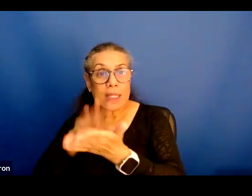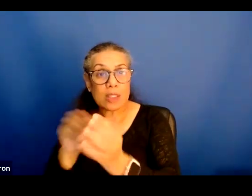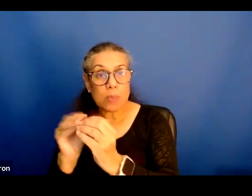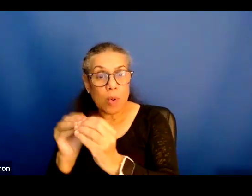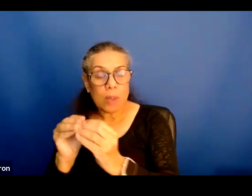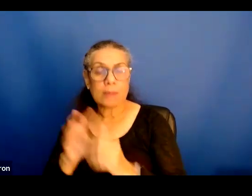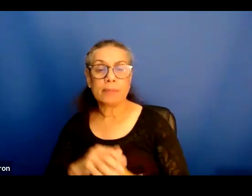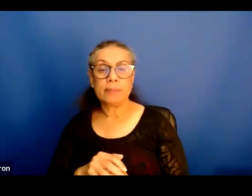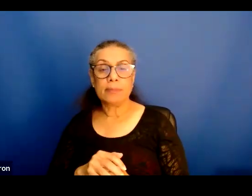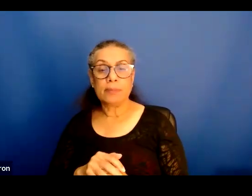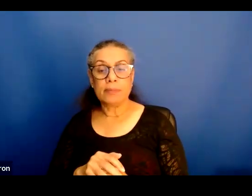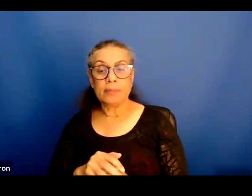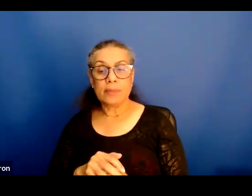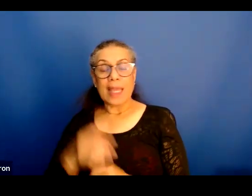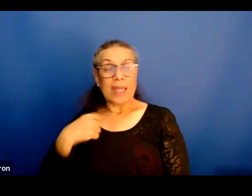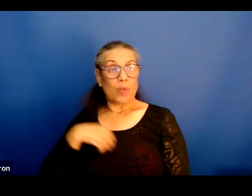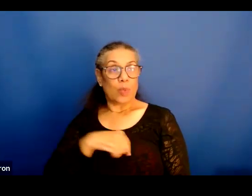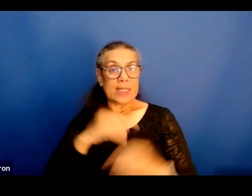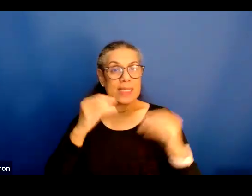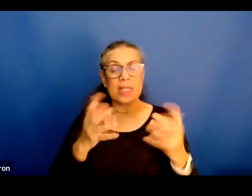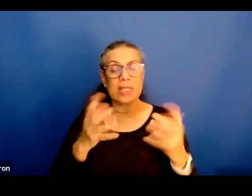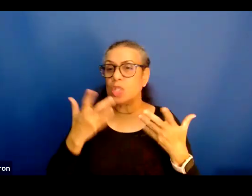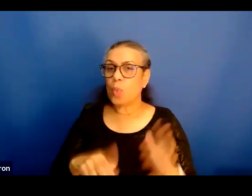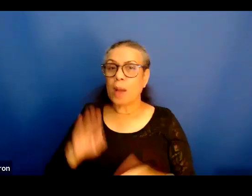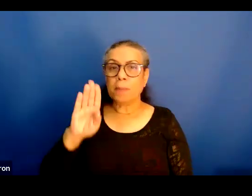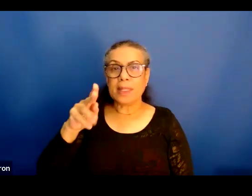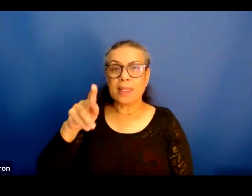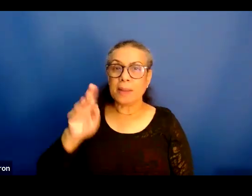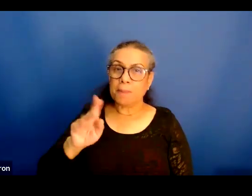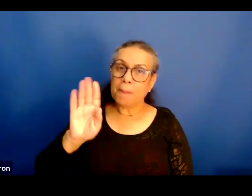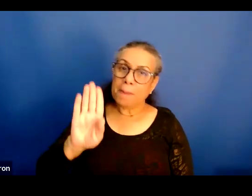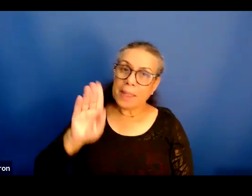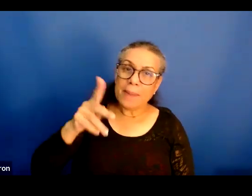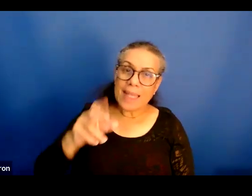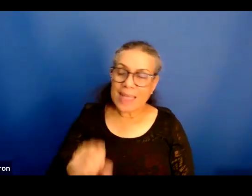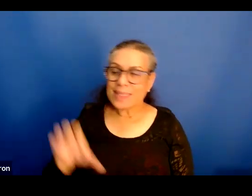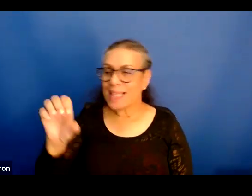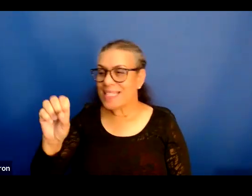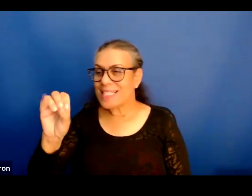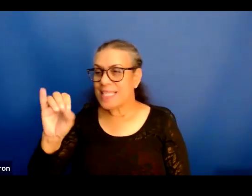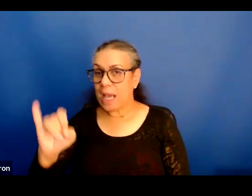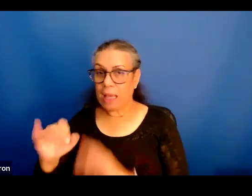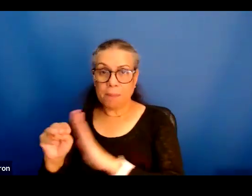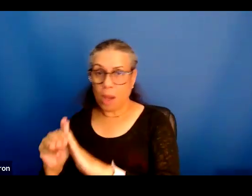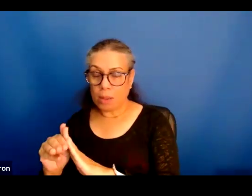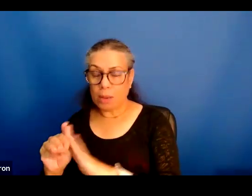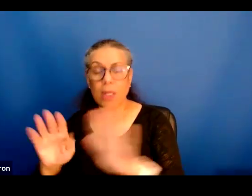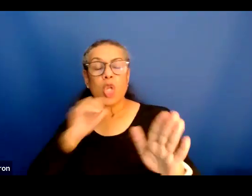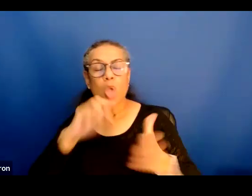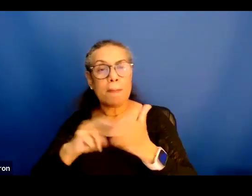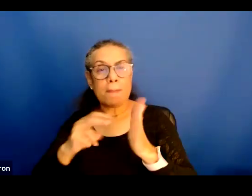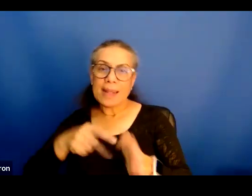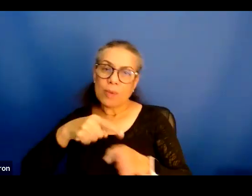importantly, 100% of Russell educators wanted to move away from the BPS SEI strand model. That is not to say we are an